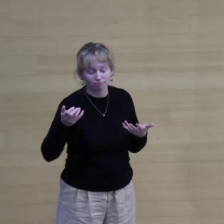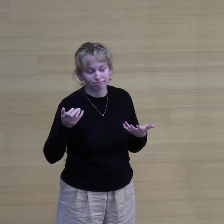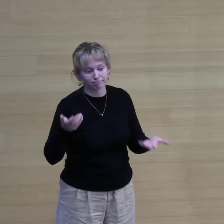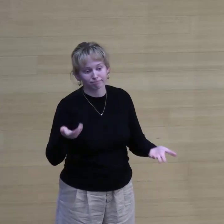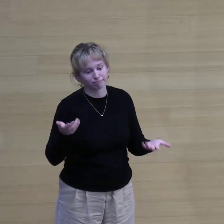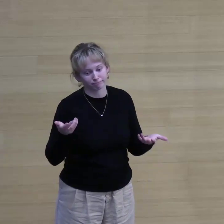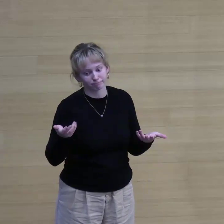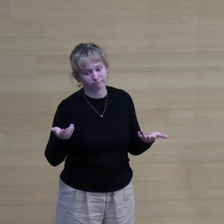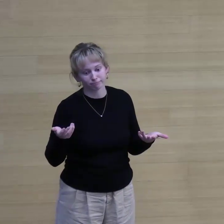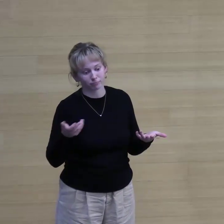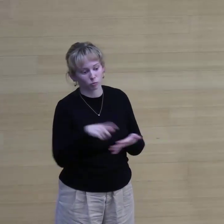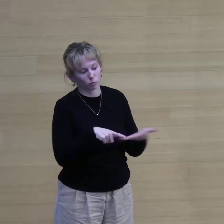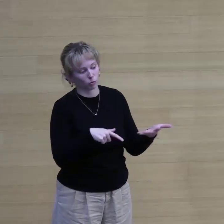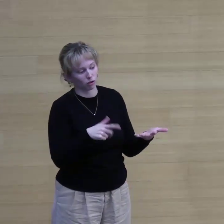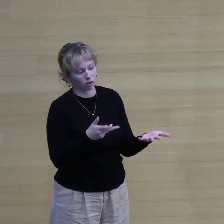And